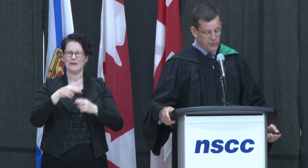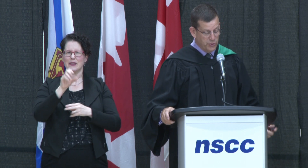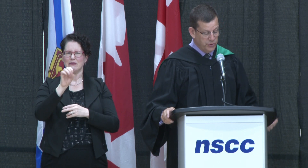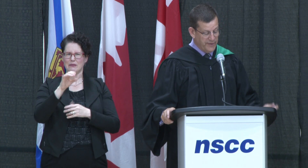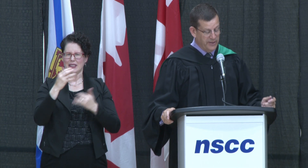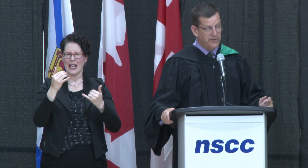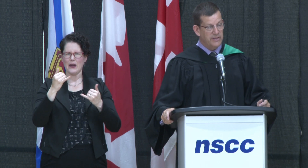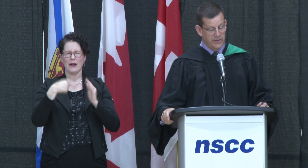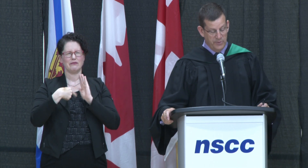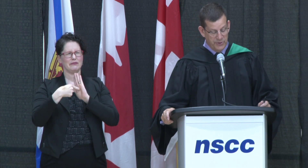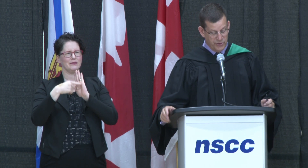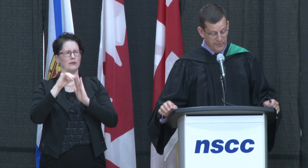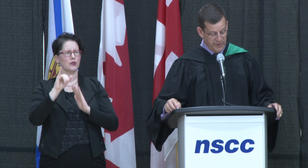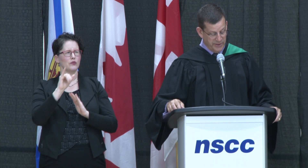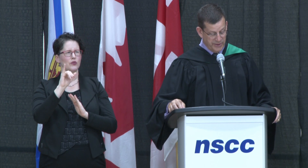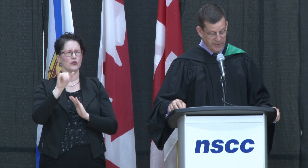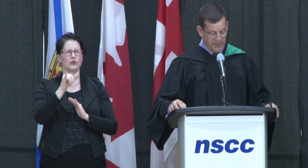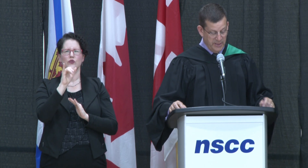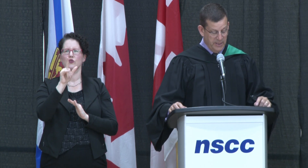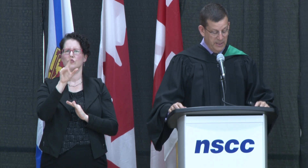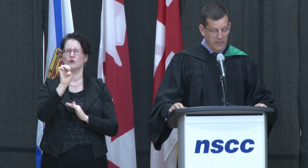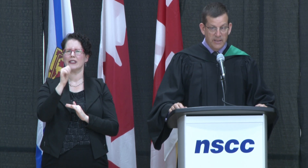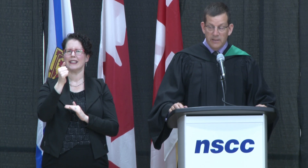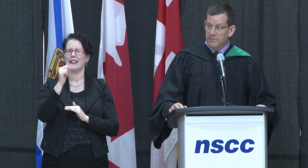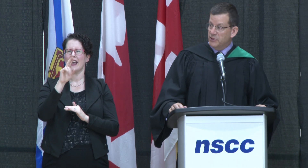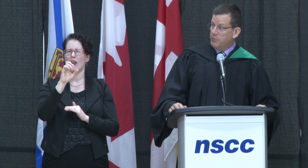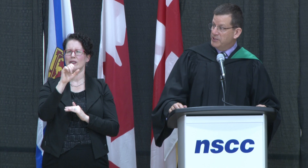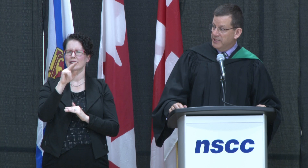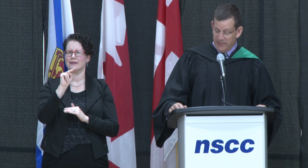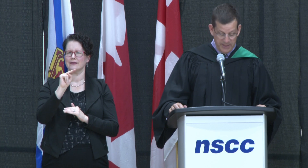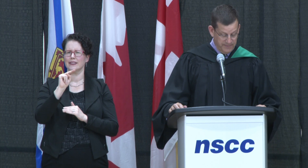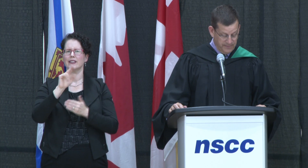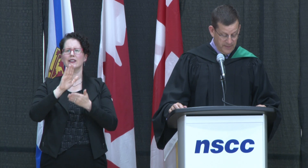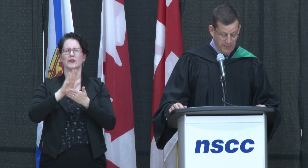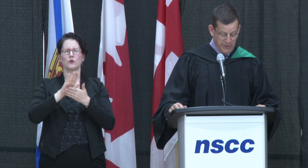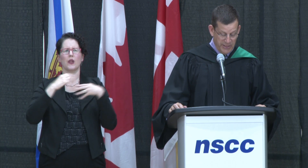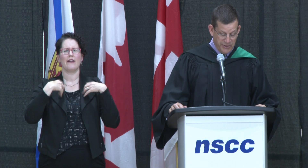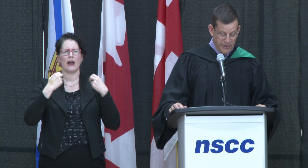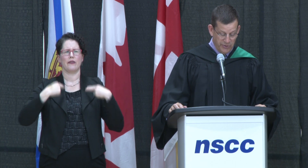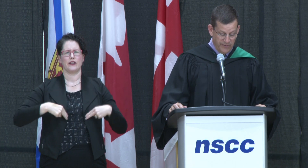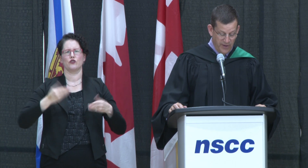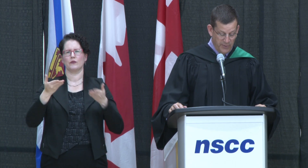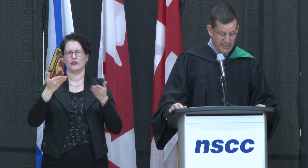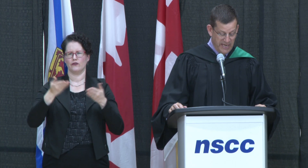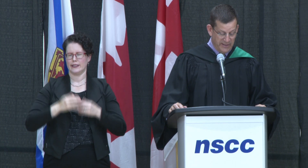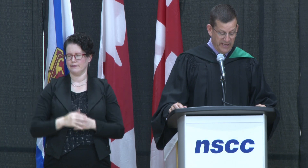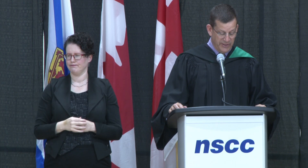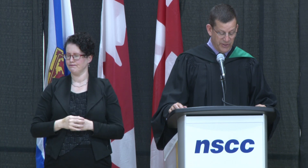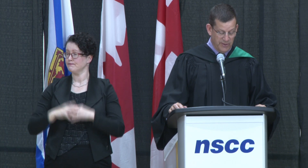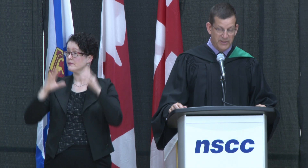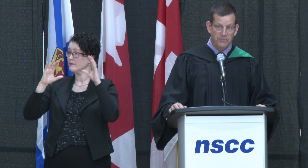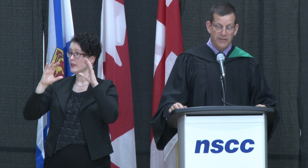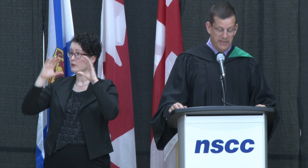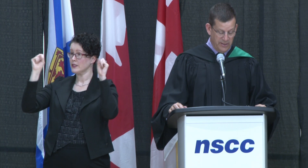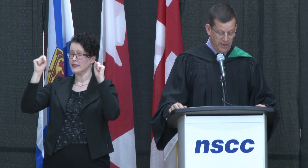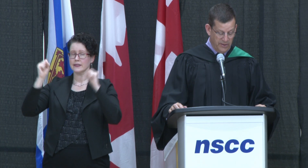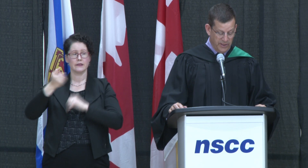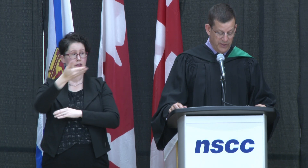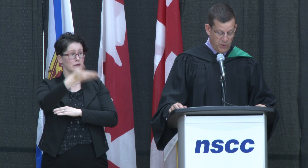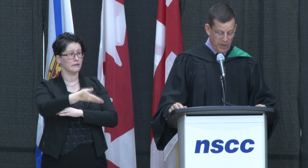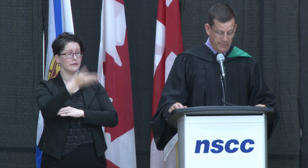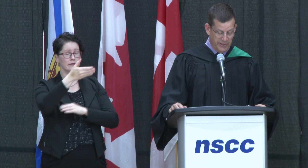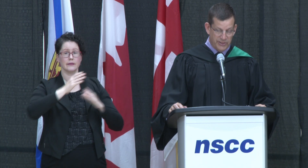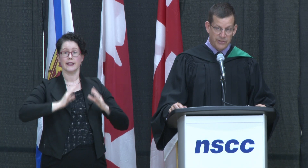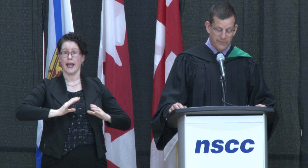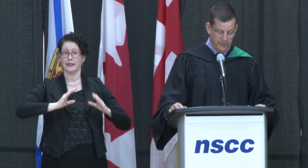Chair for the School of Health and Human Services. Mr. President, I present to you the following candidates who have completed all